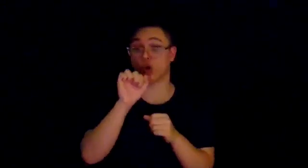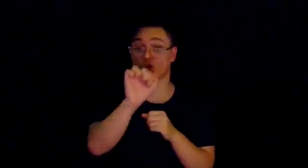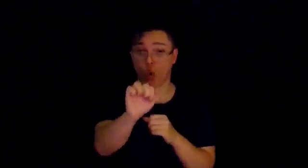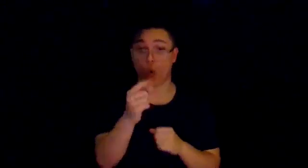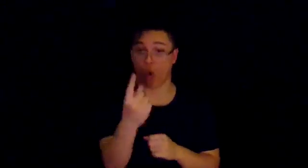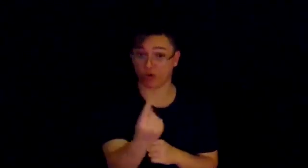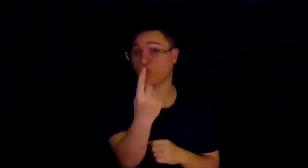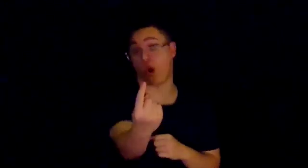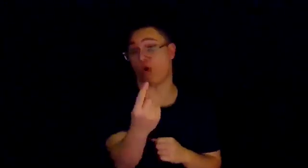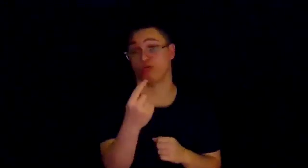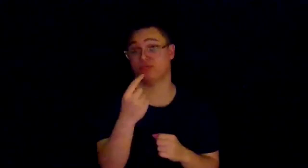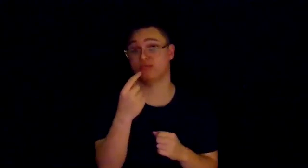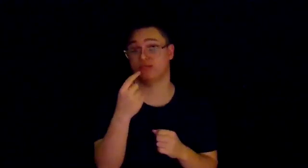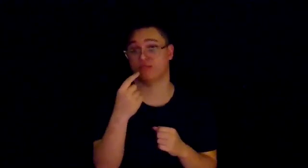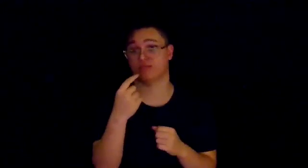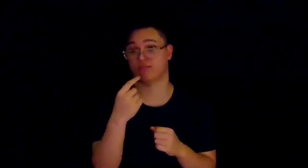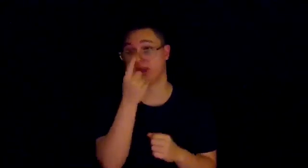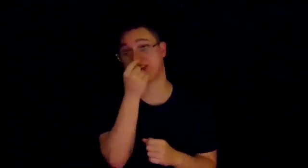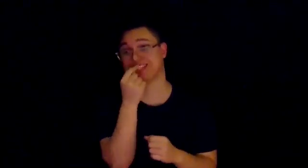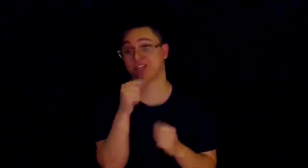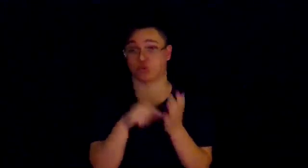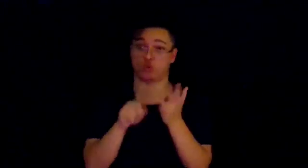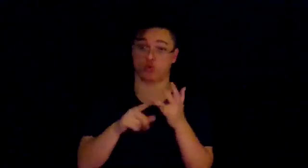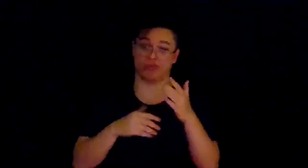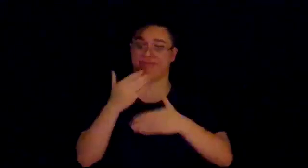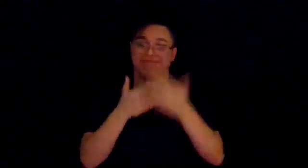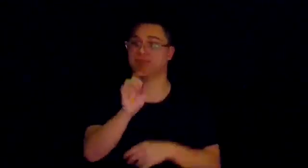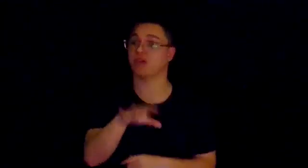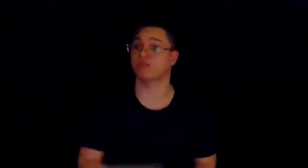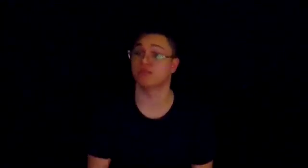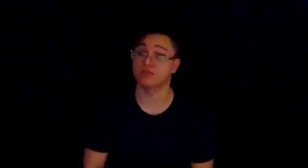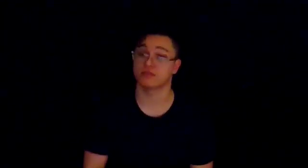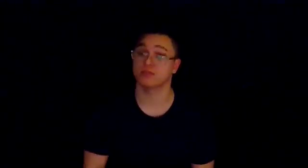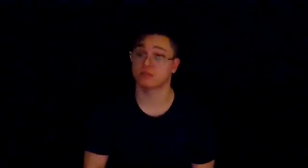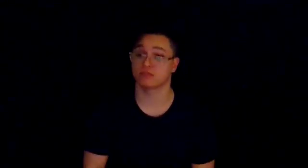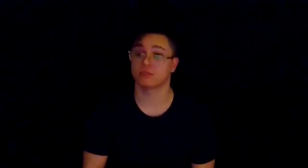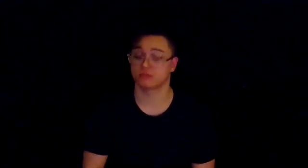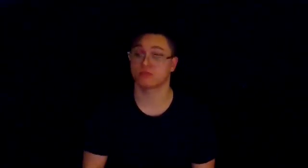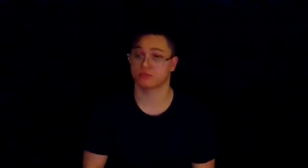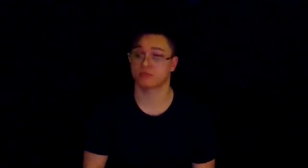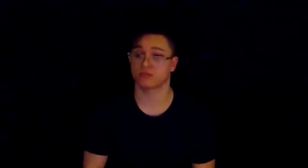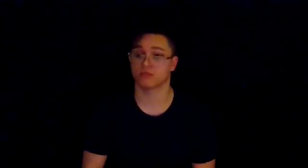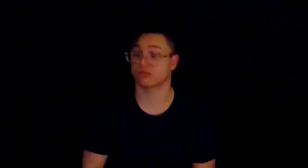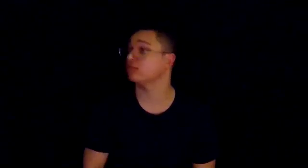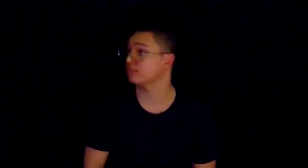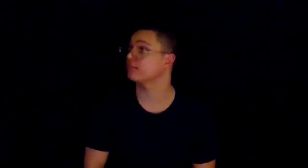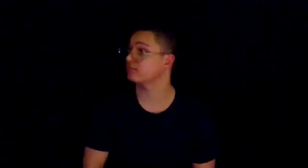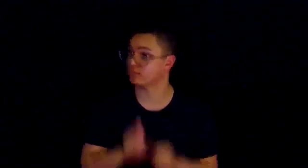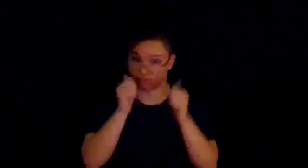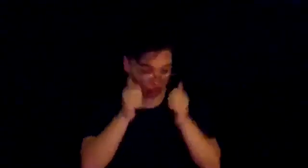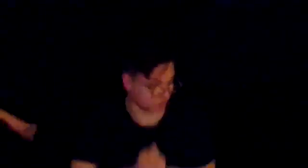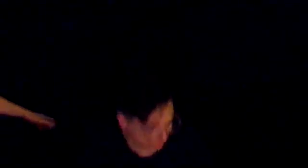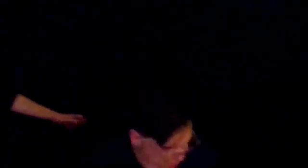really depends on your individual needs and what your capacity is to use your